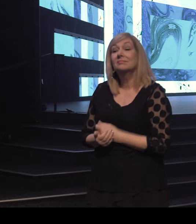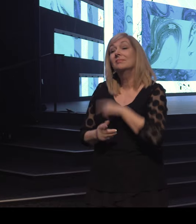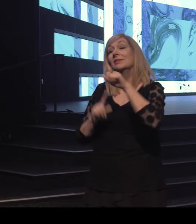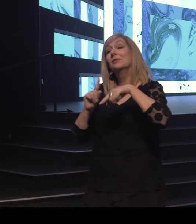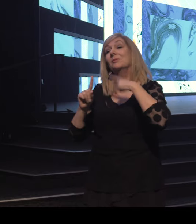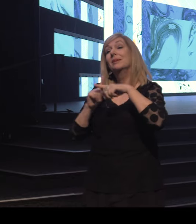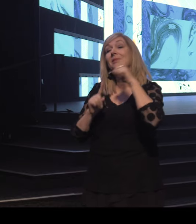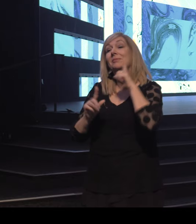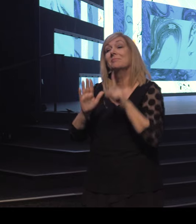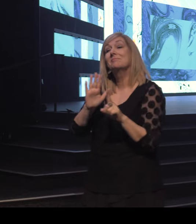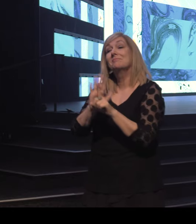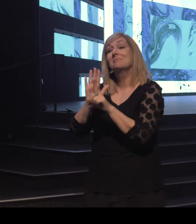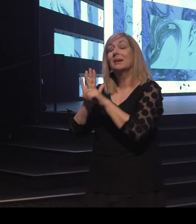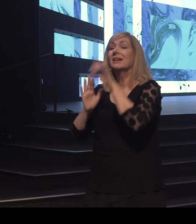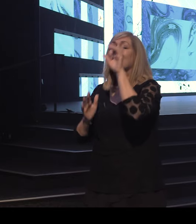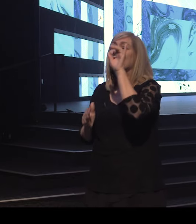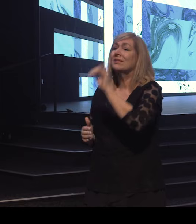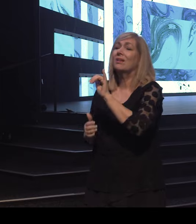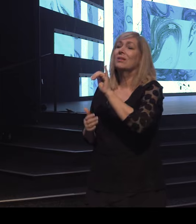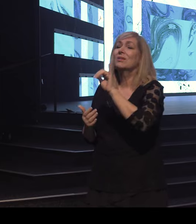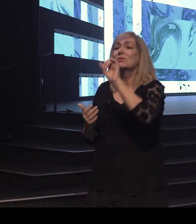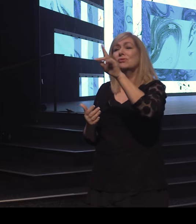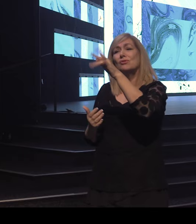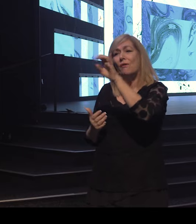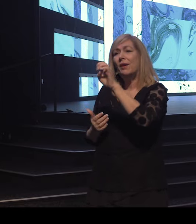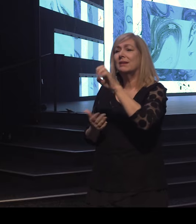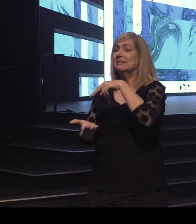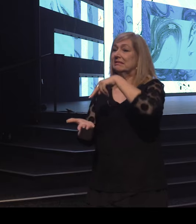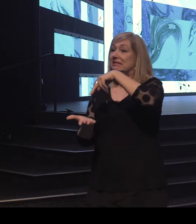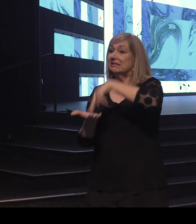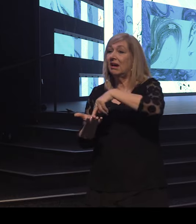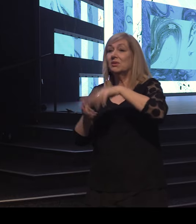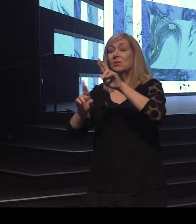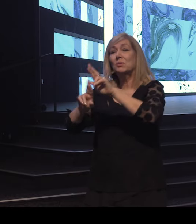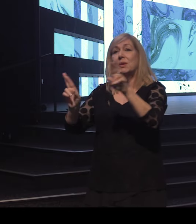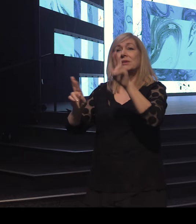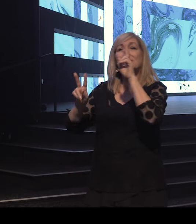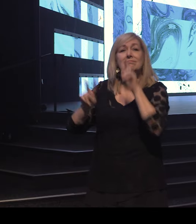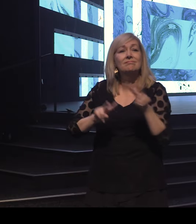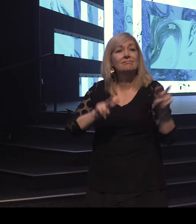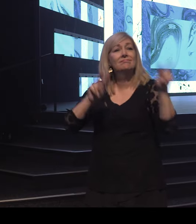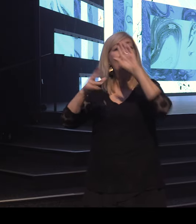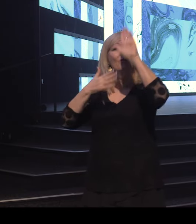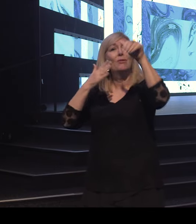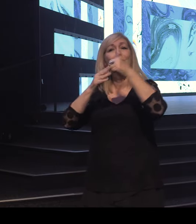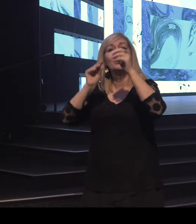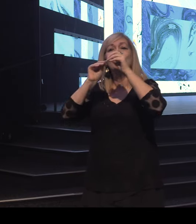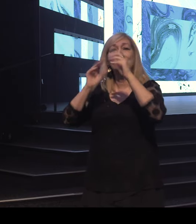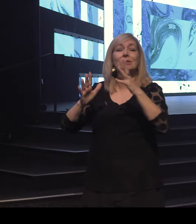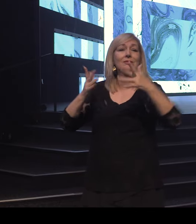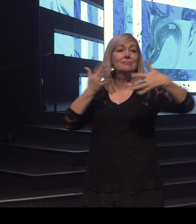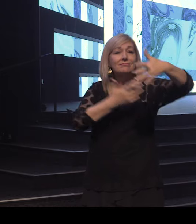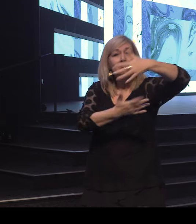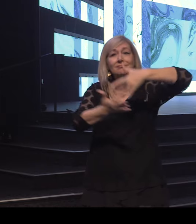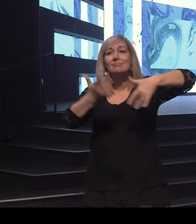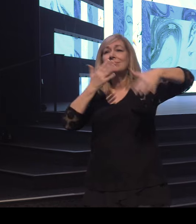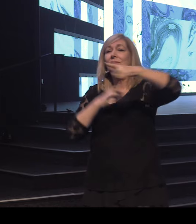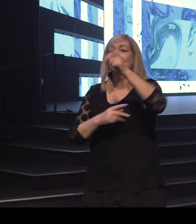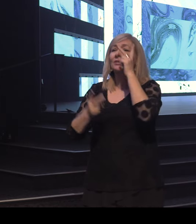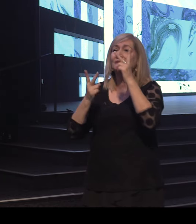When the bell rang, Sophie was standing right on this spot, up on the balcony, overlooking the students below. She saw her